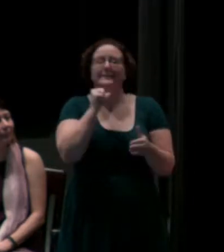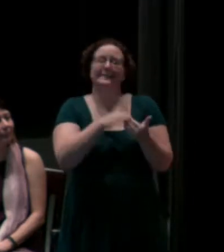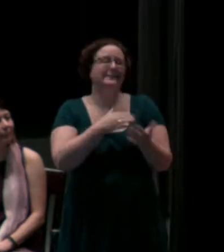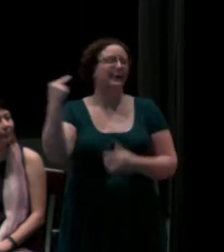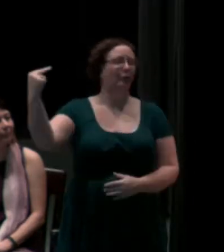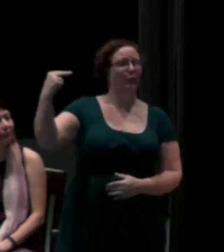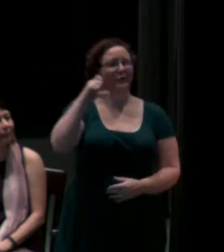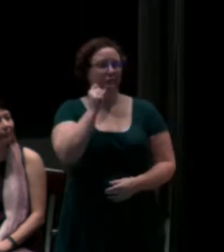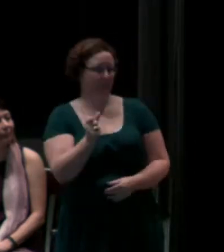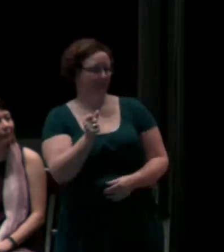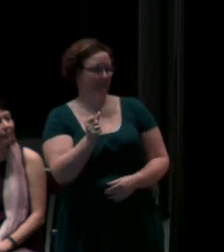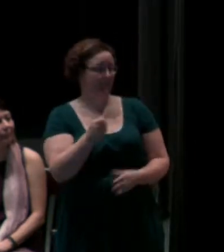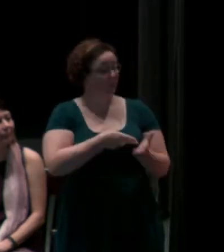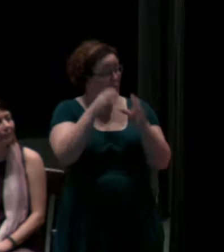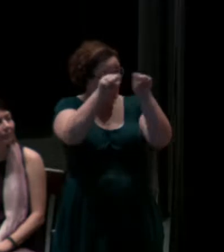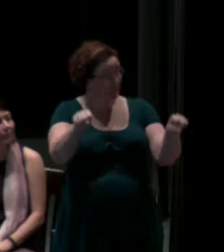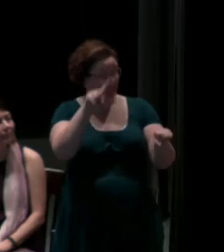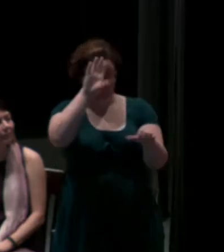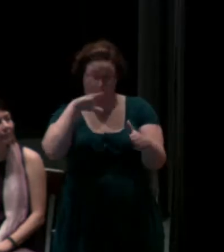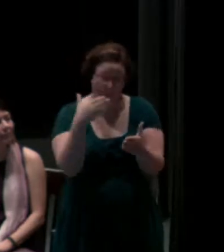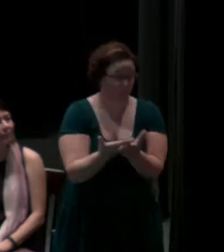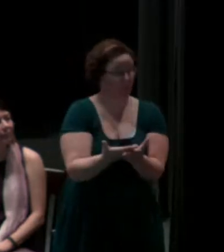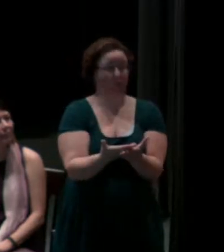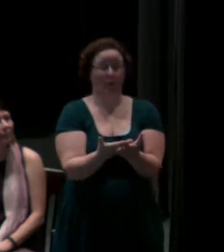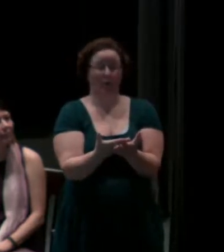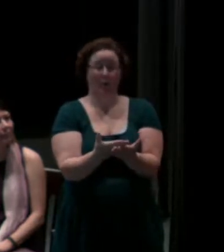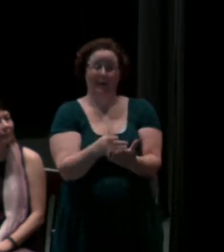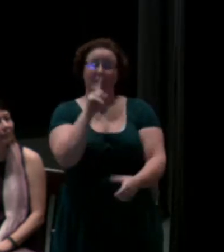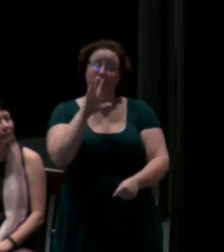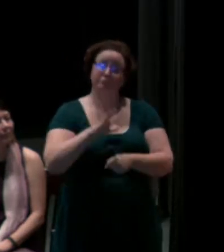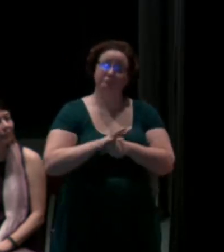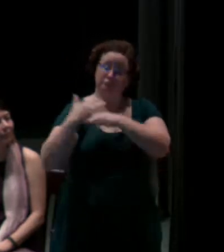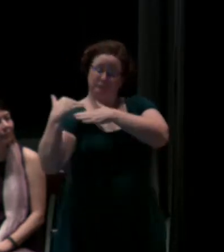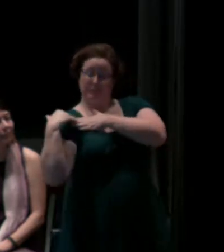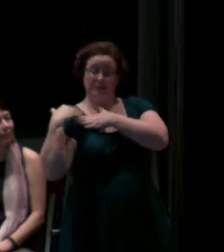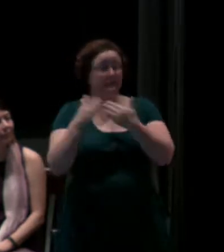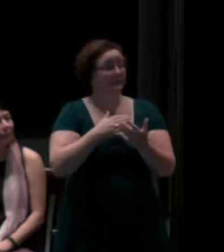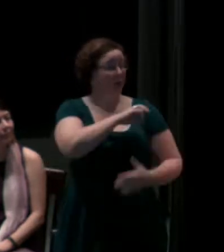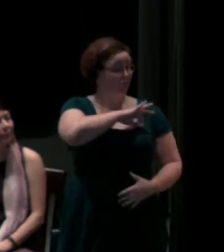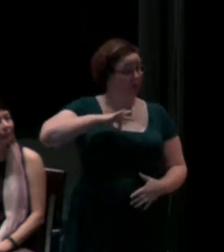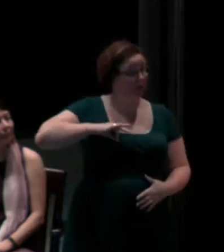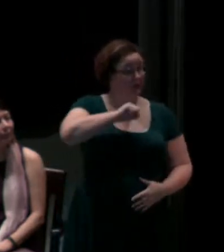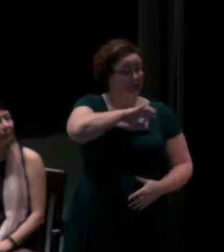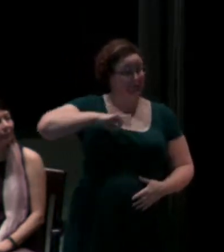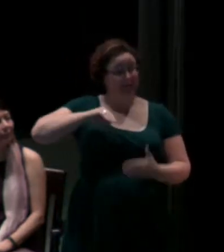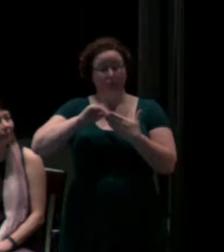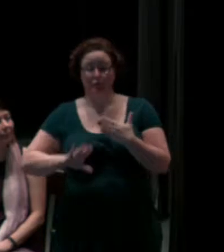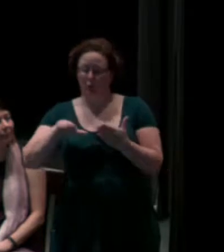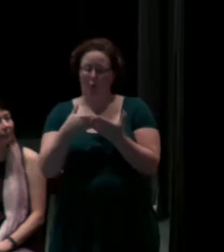The honor system applies to everyone. We all have a communal responsibility to each other, whether you're a faculty, staff, or